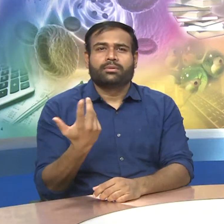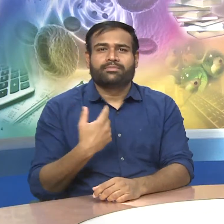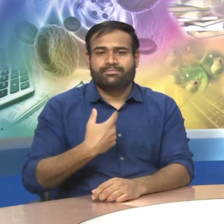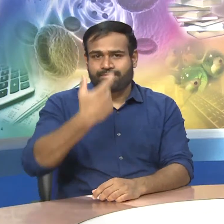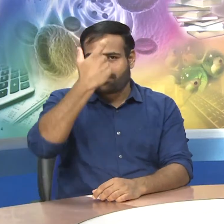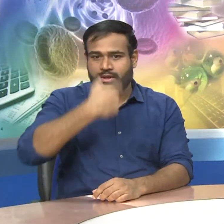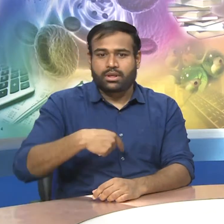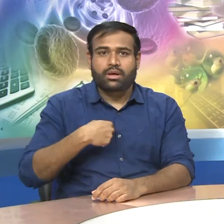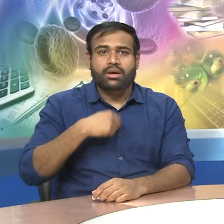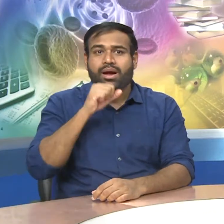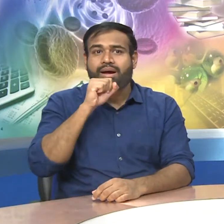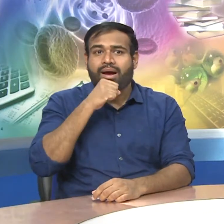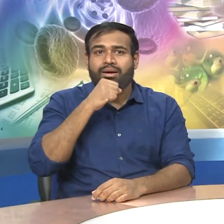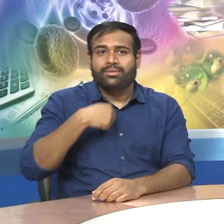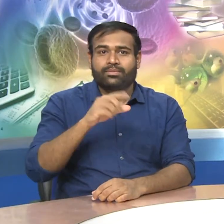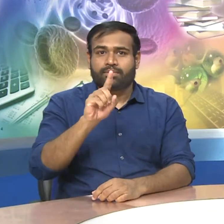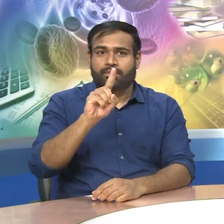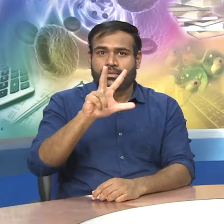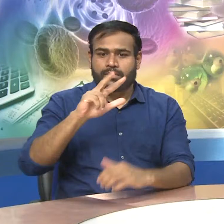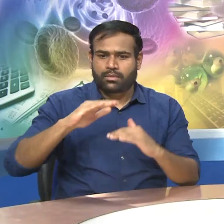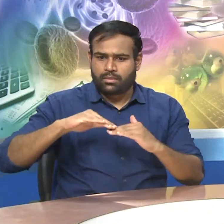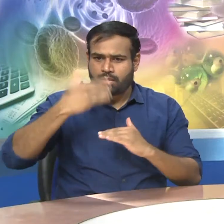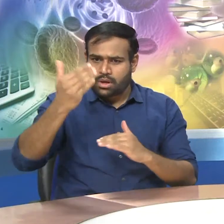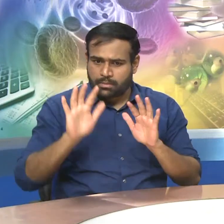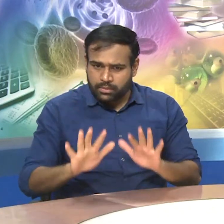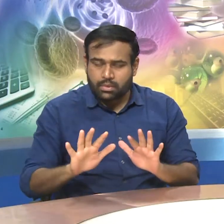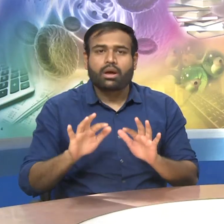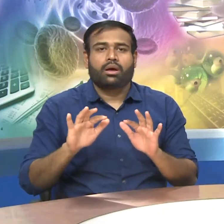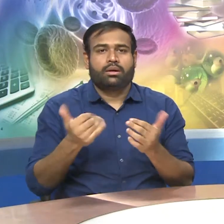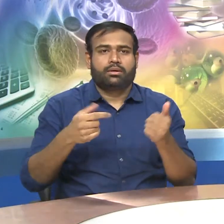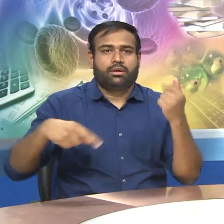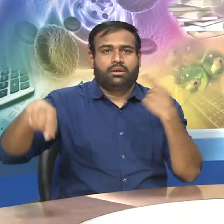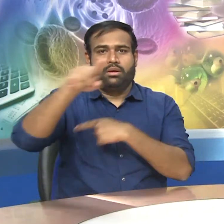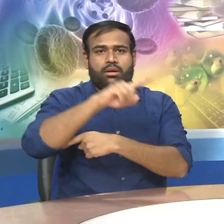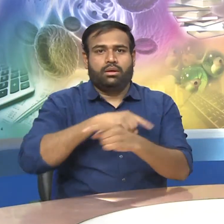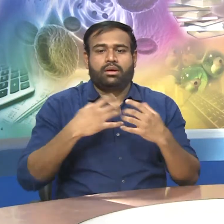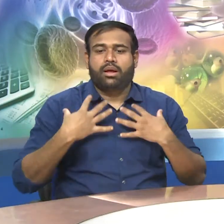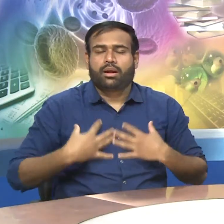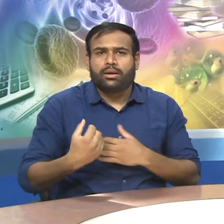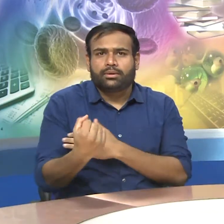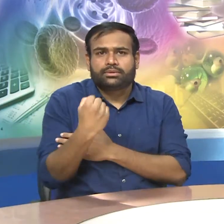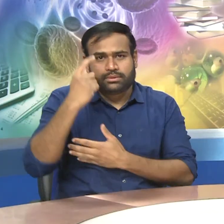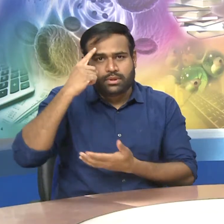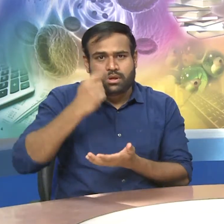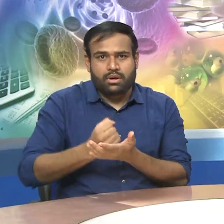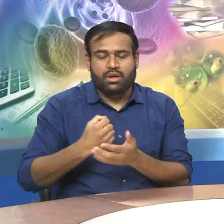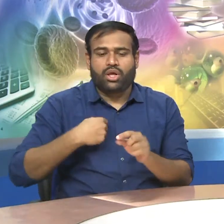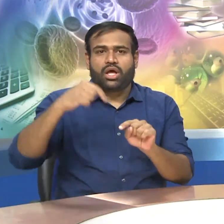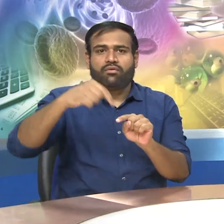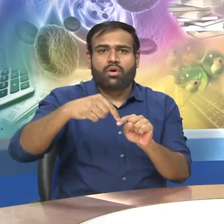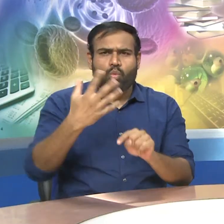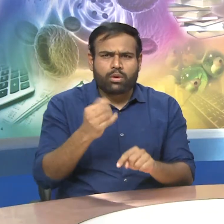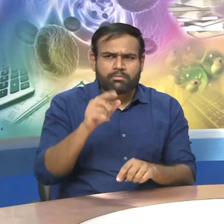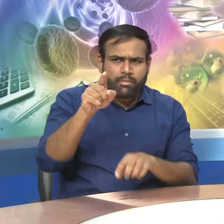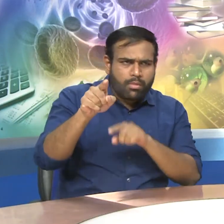Next is universal adult franchise. It means all